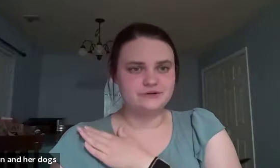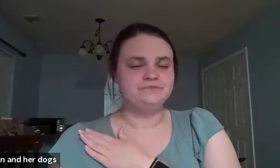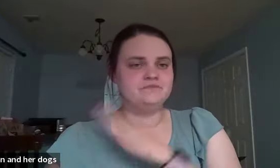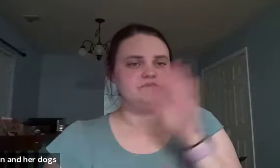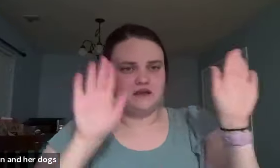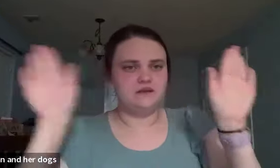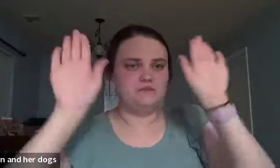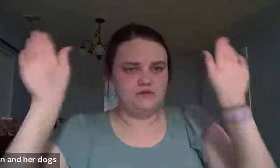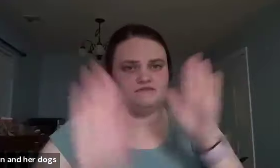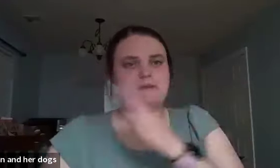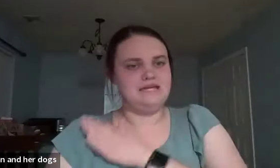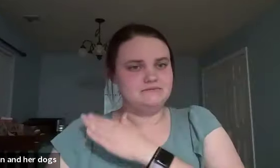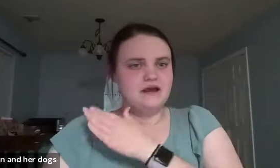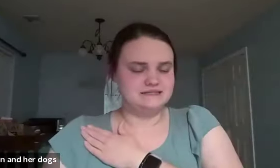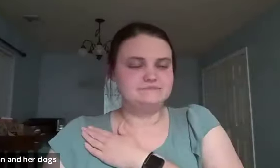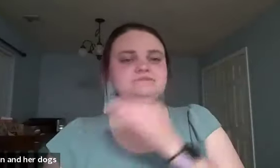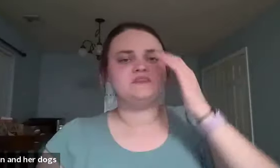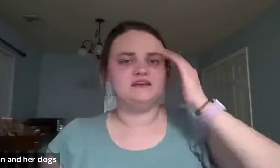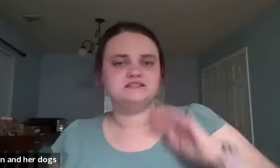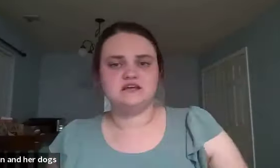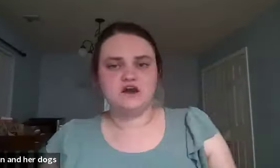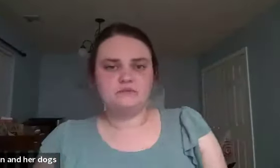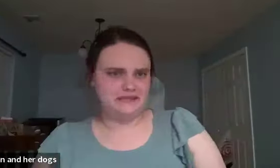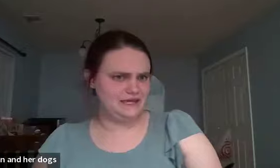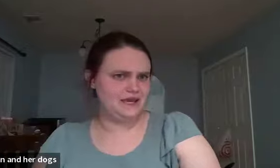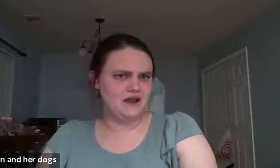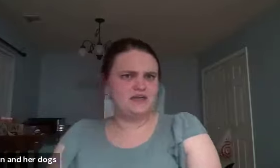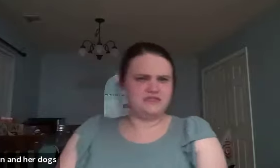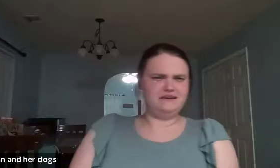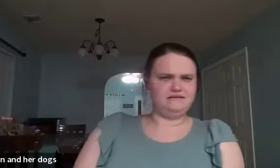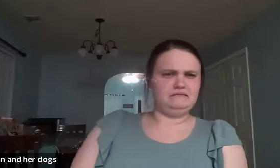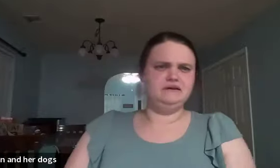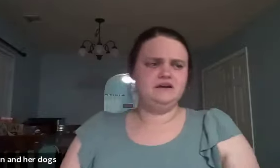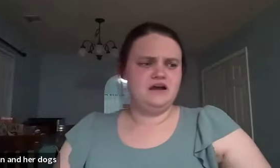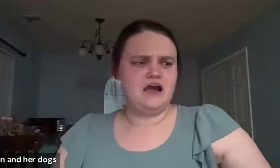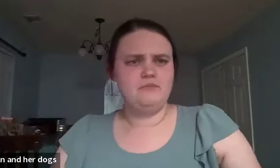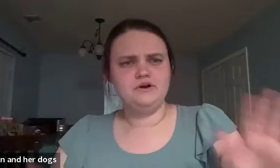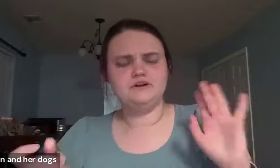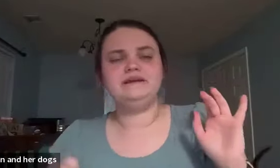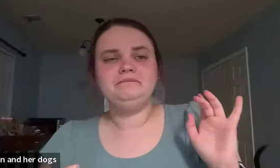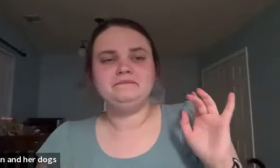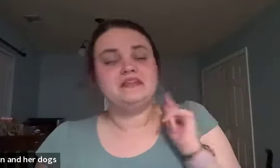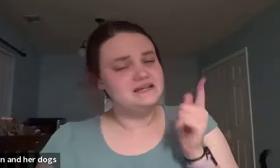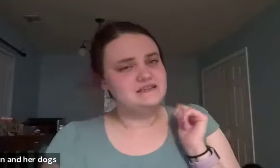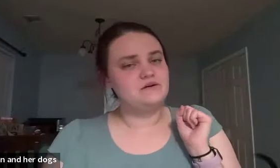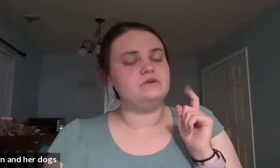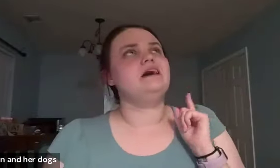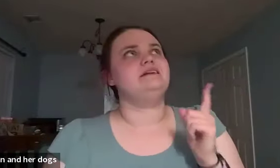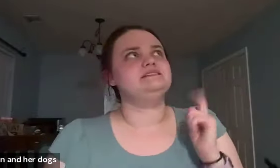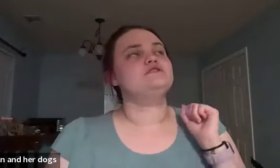deal. They both have that meaning behind it. So, but yeah, I'm wondering the